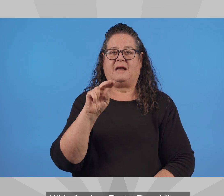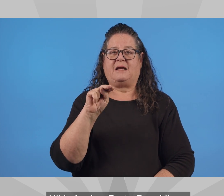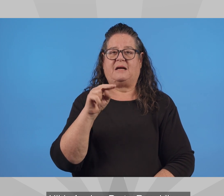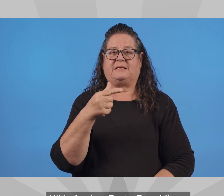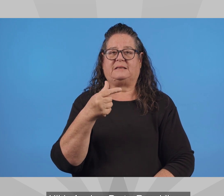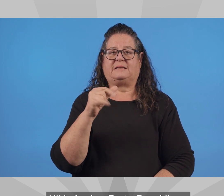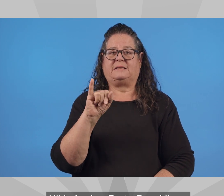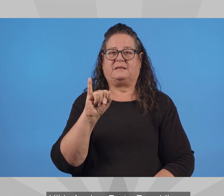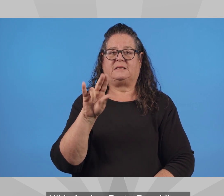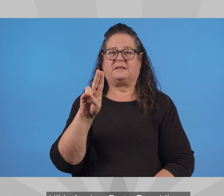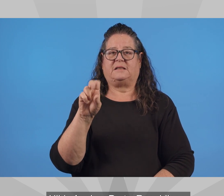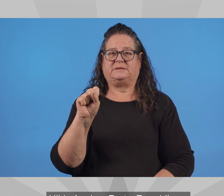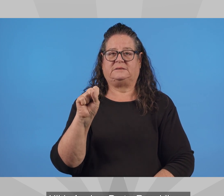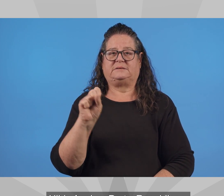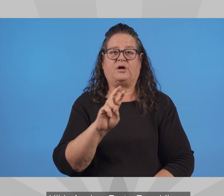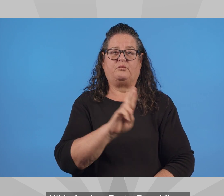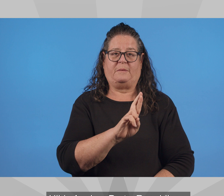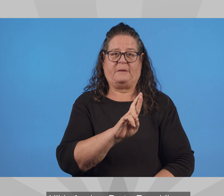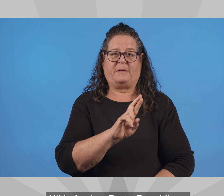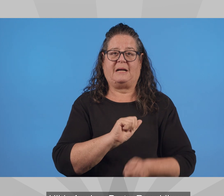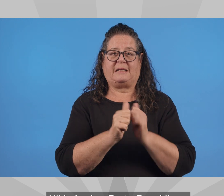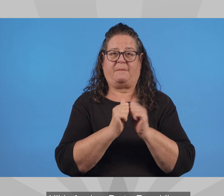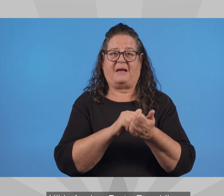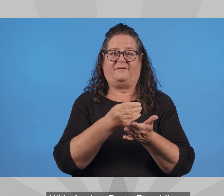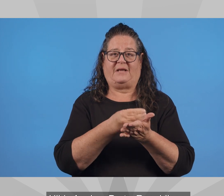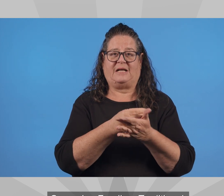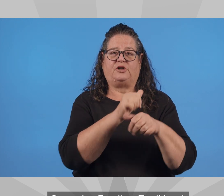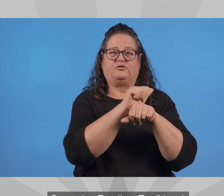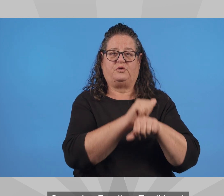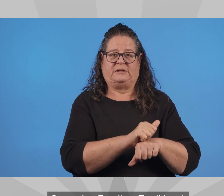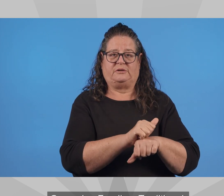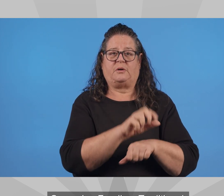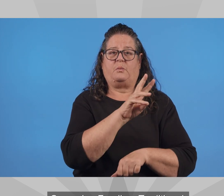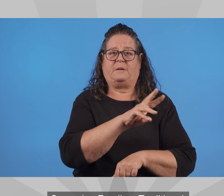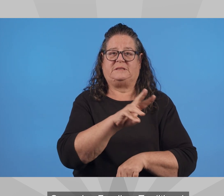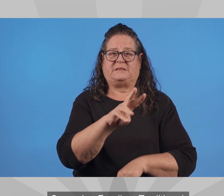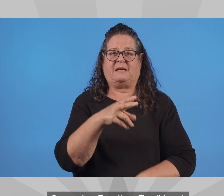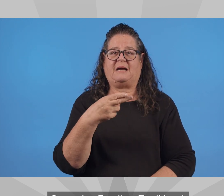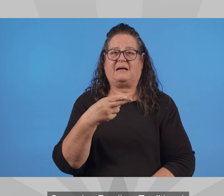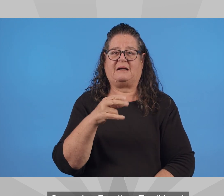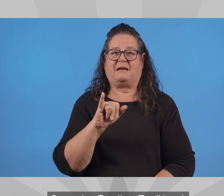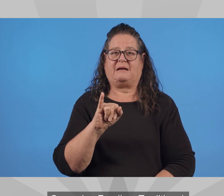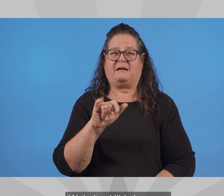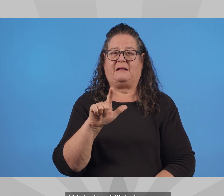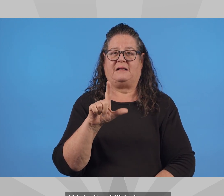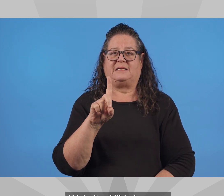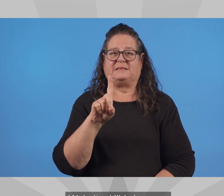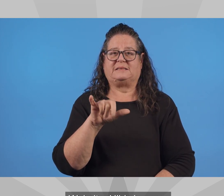Hildy Angius. Party, Republican. Campaign funding, traditional. Website,